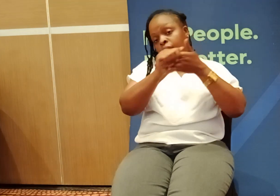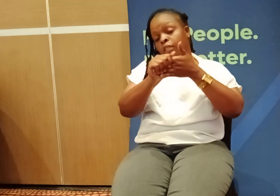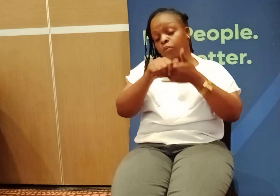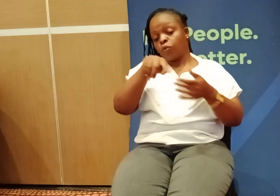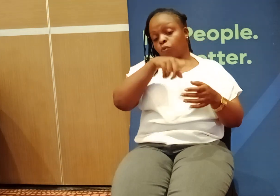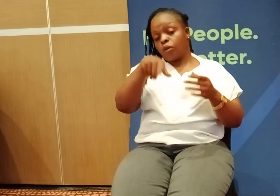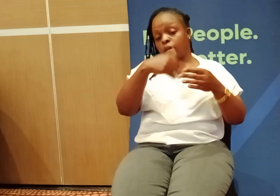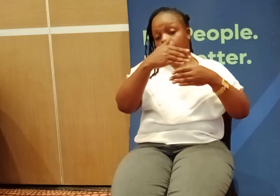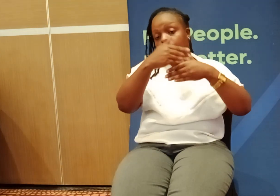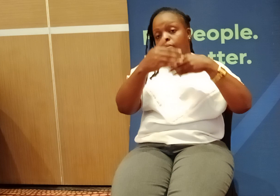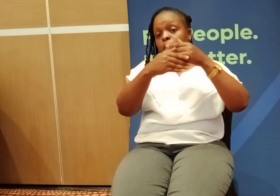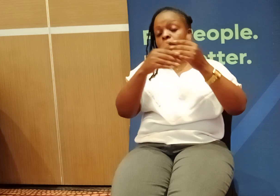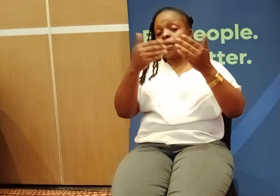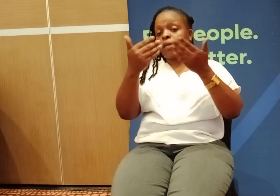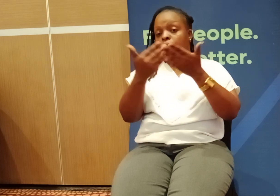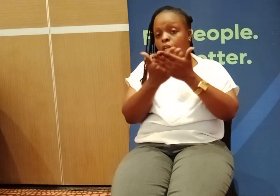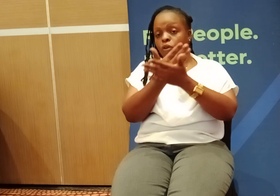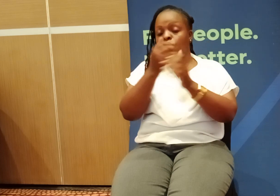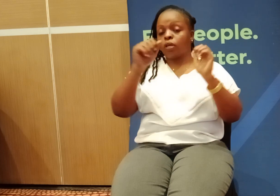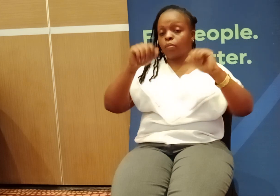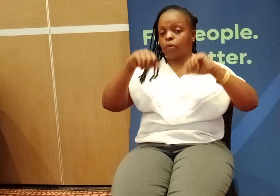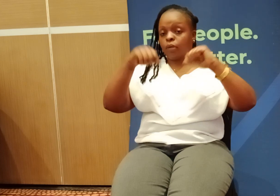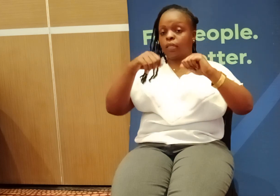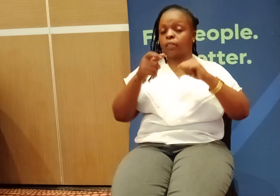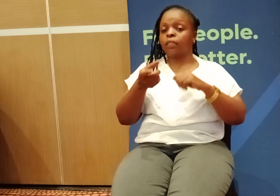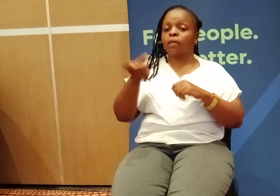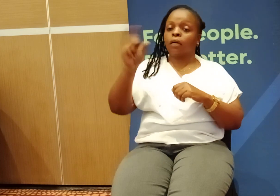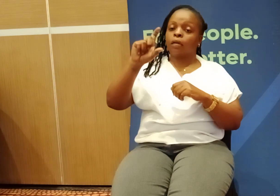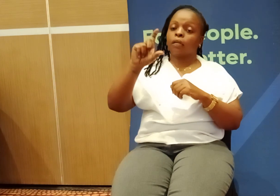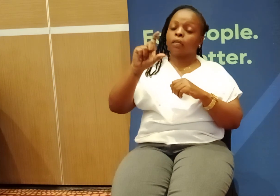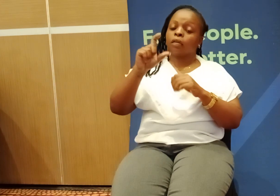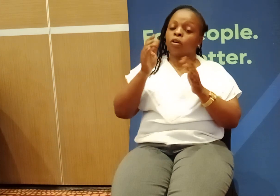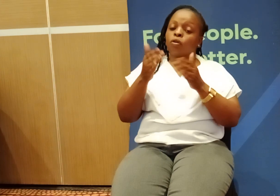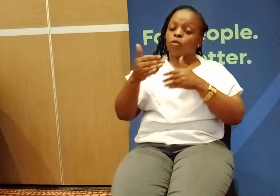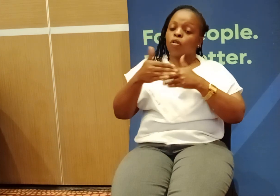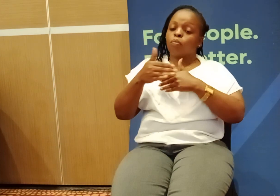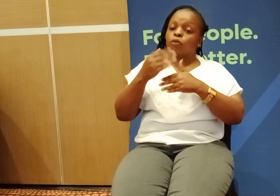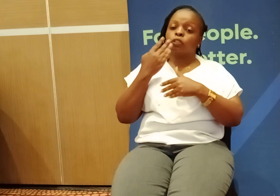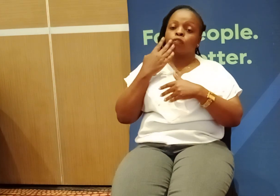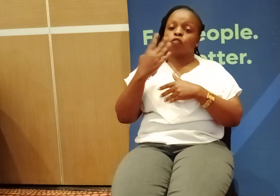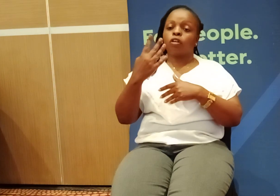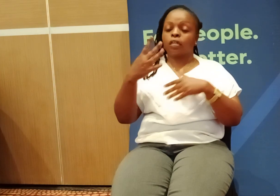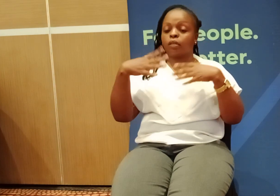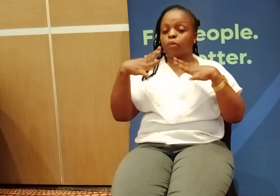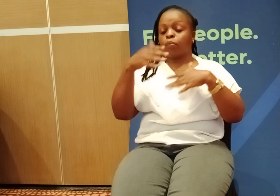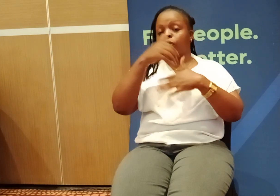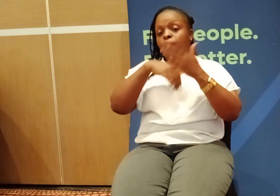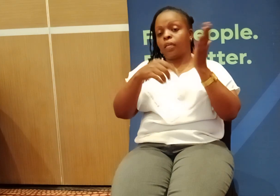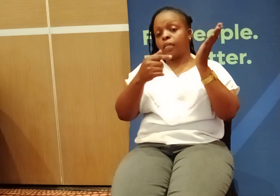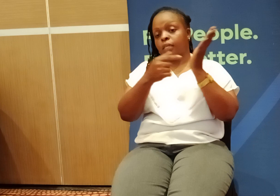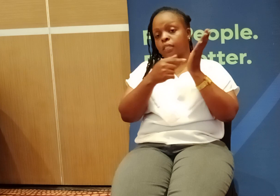whole new capability, adding almost 400 people into the digital